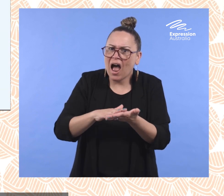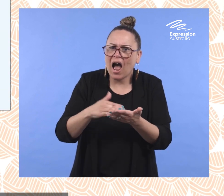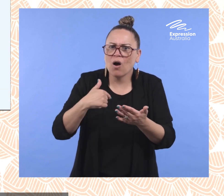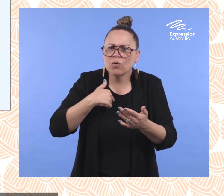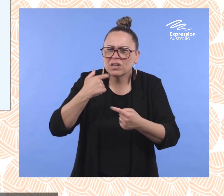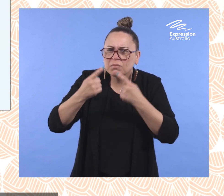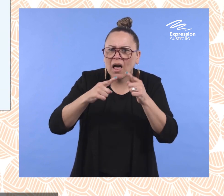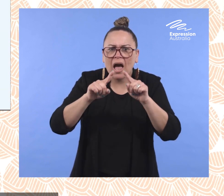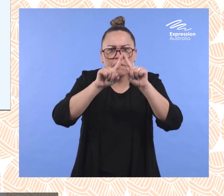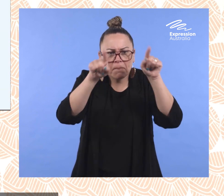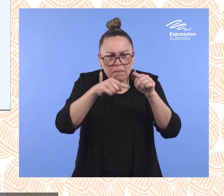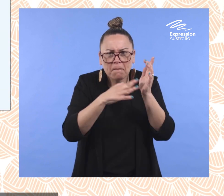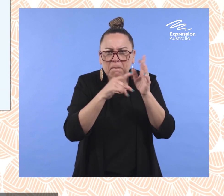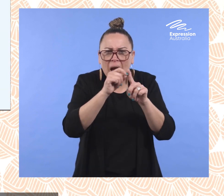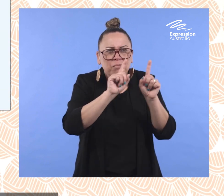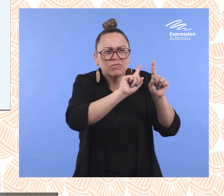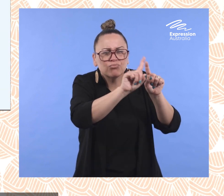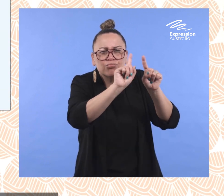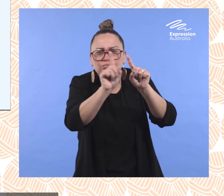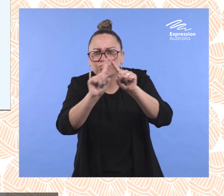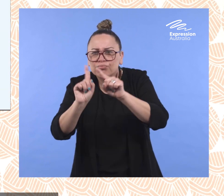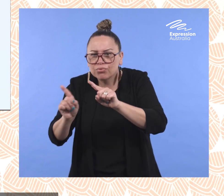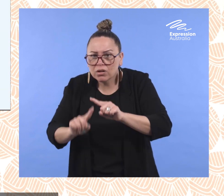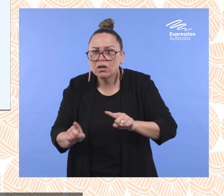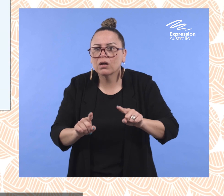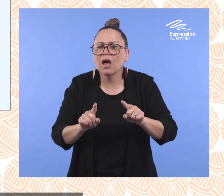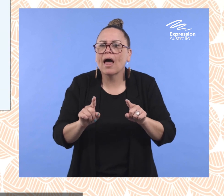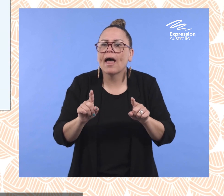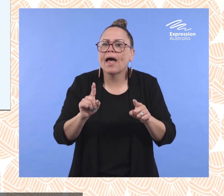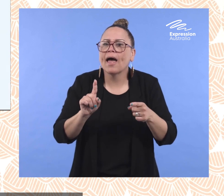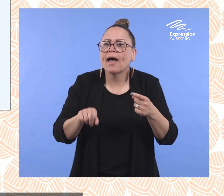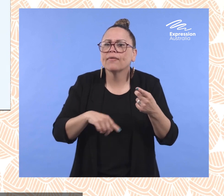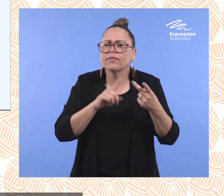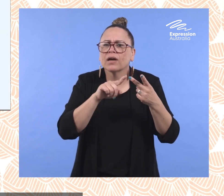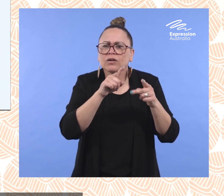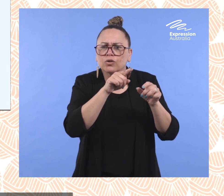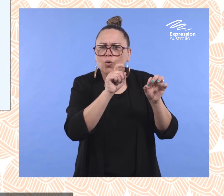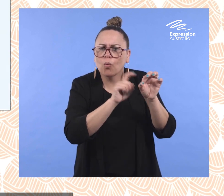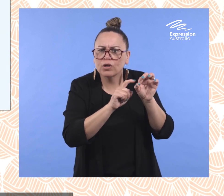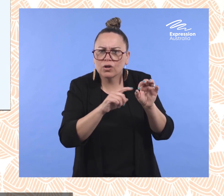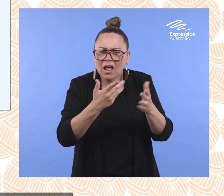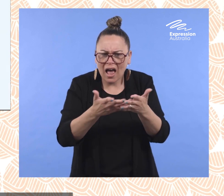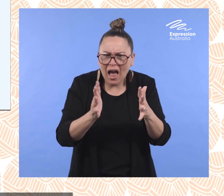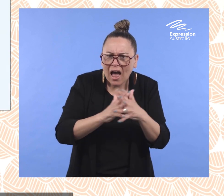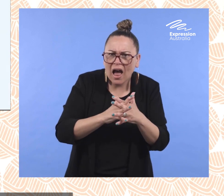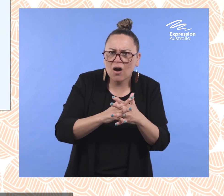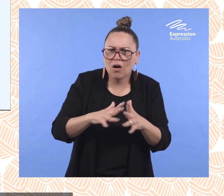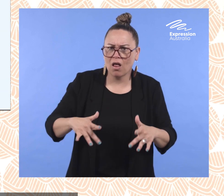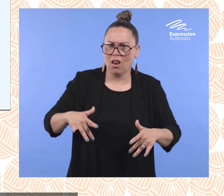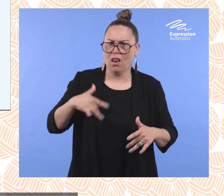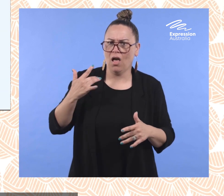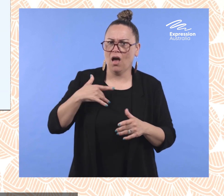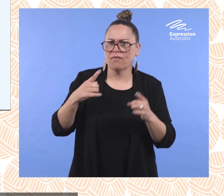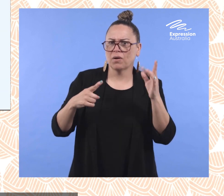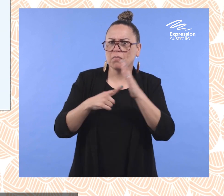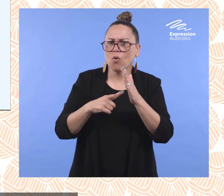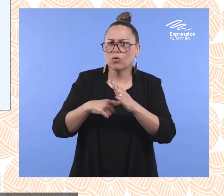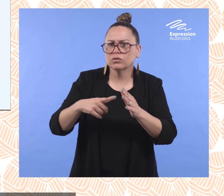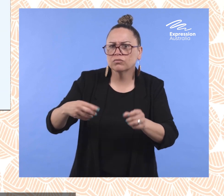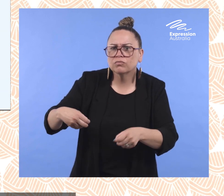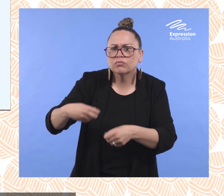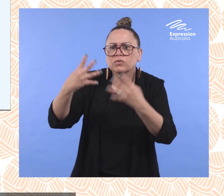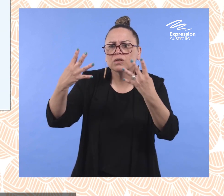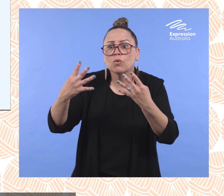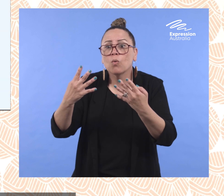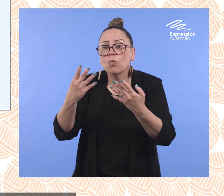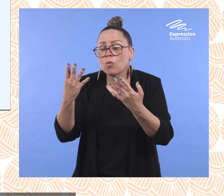might have it with that conversation. And to go to someone's question, how can the lies be counted? Is it worth fact-checking people